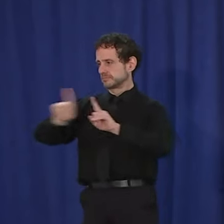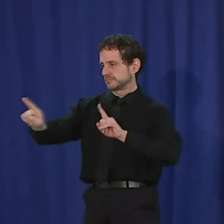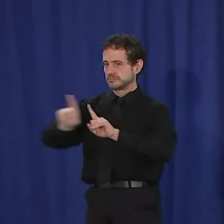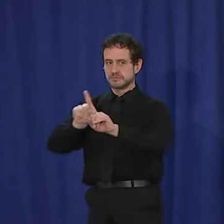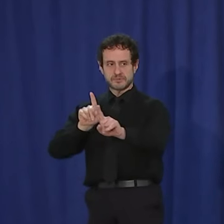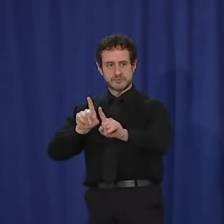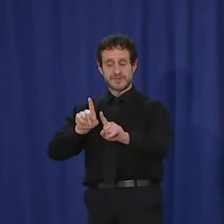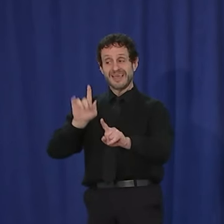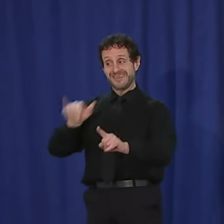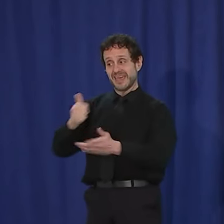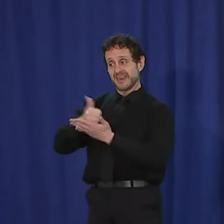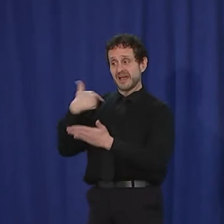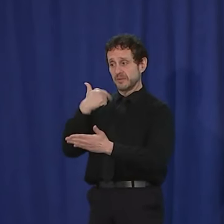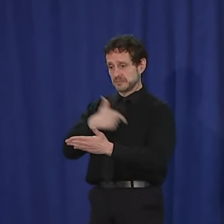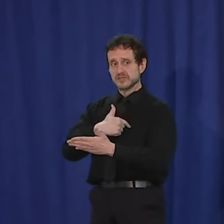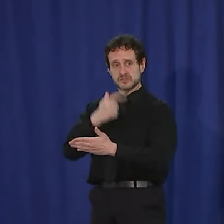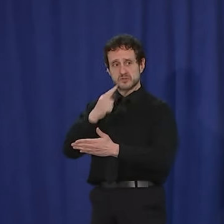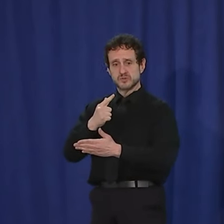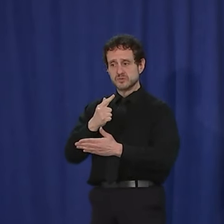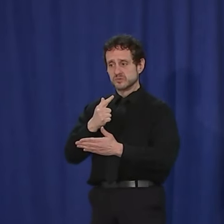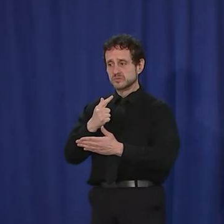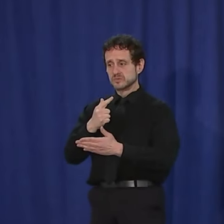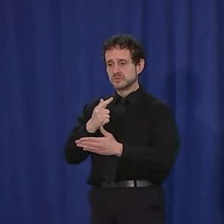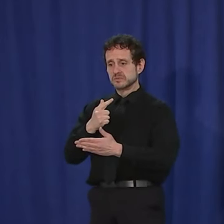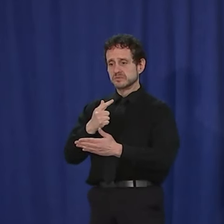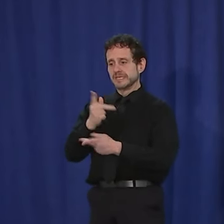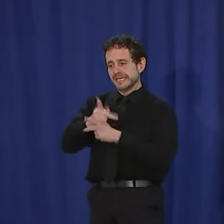sustained us and has moved us from